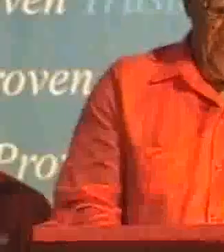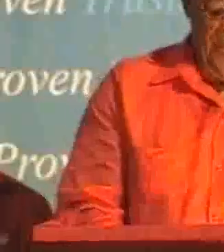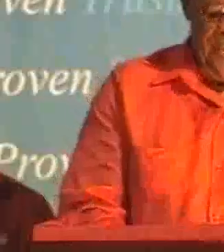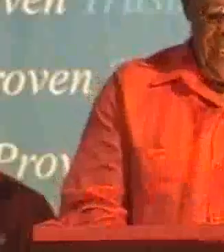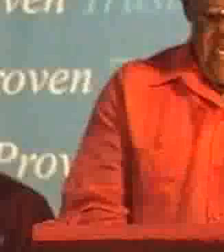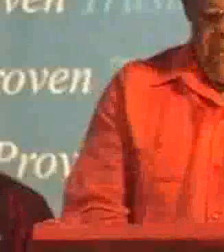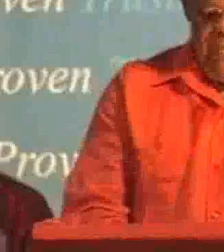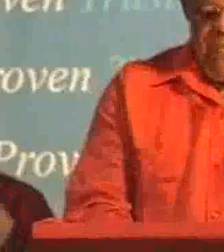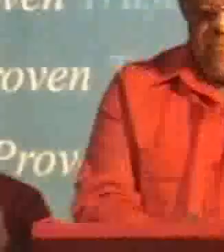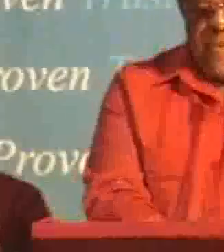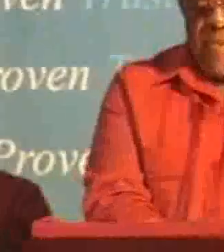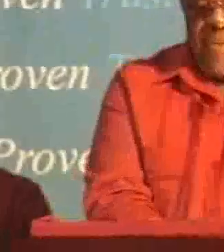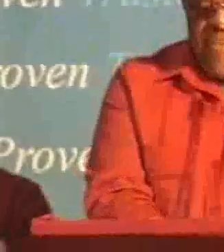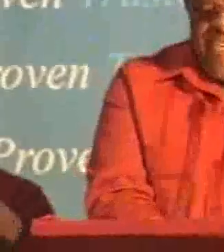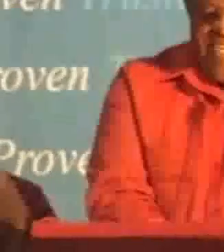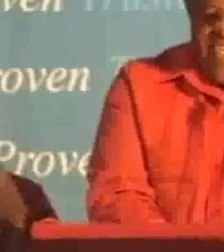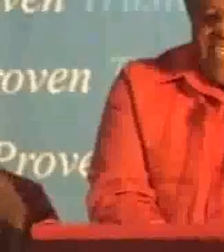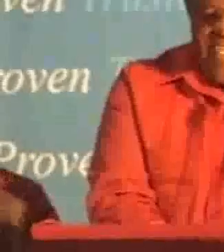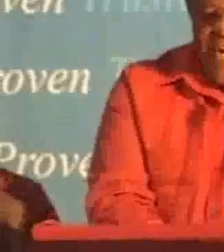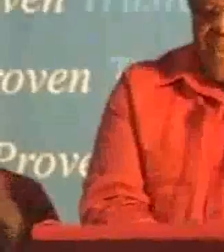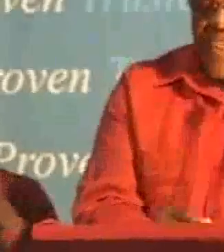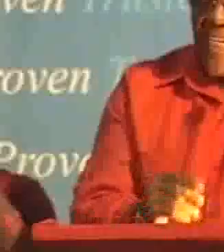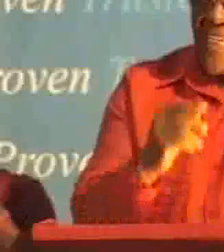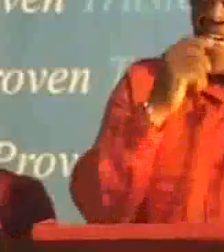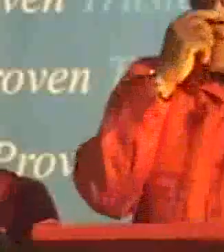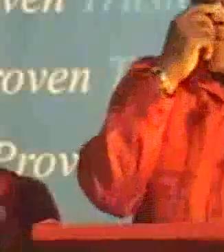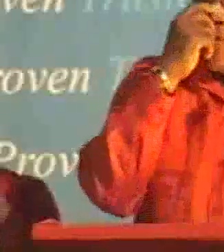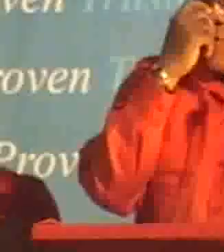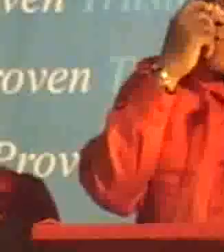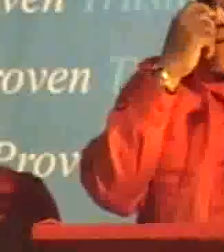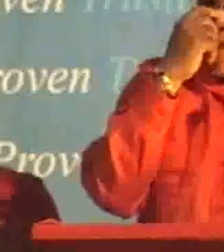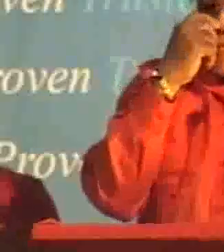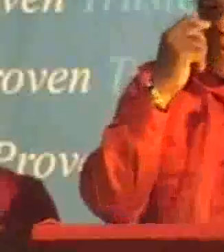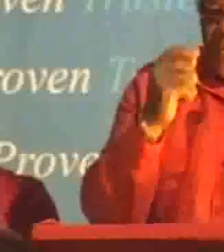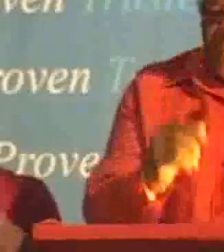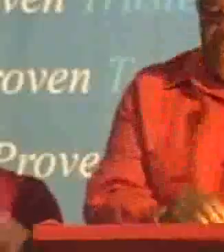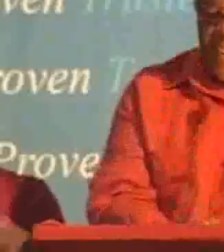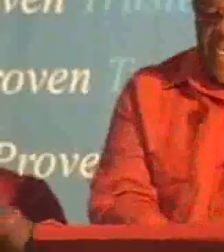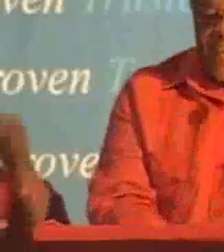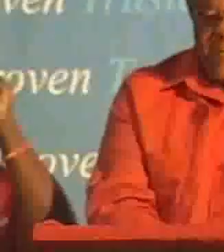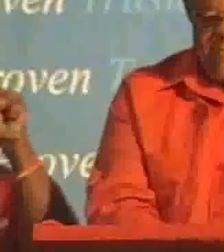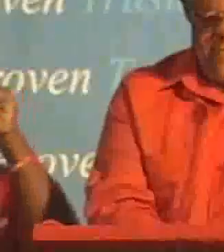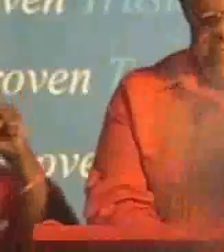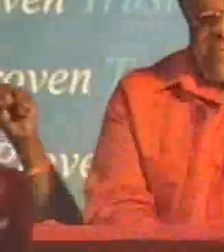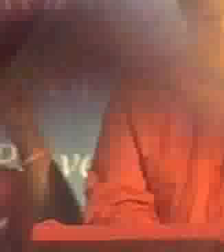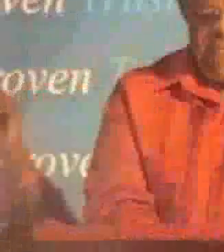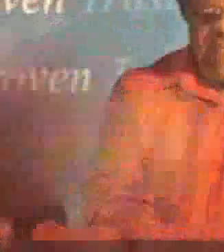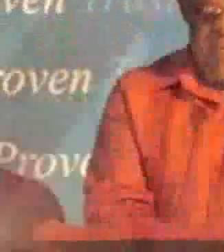We had a good time down at Ignite Your Future for the young people the other night.